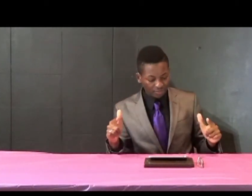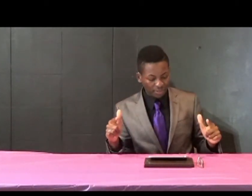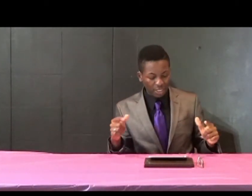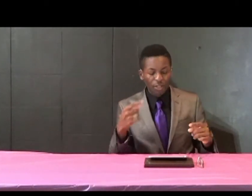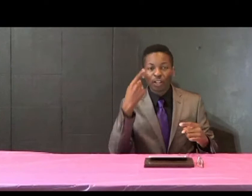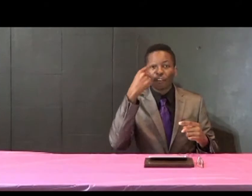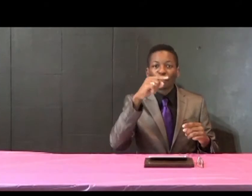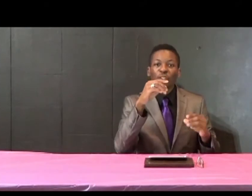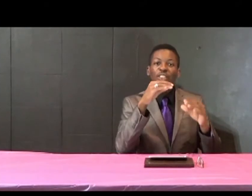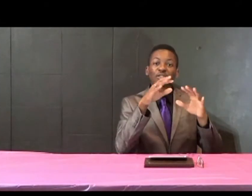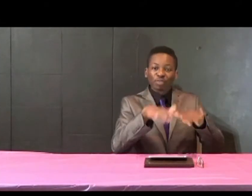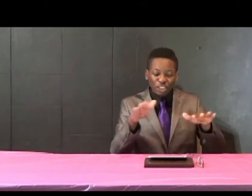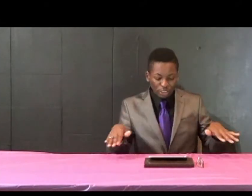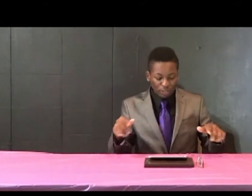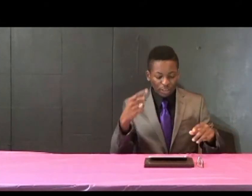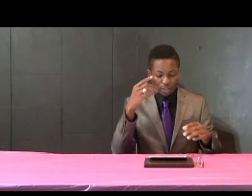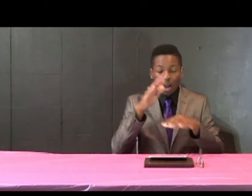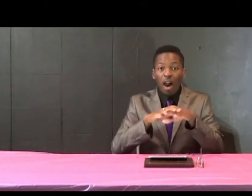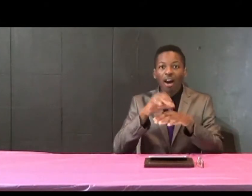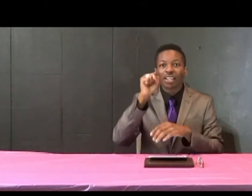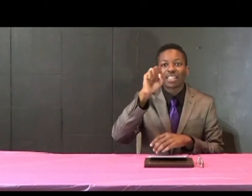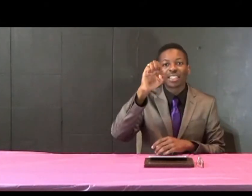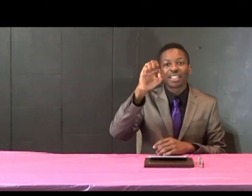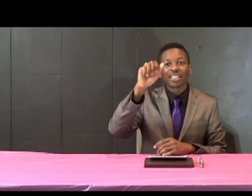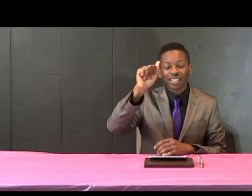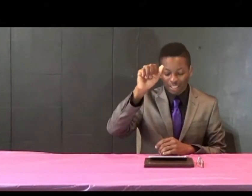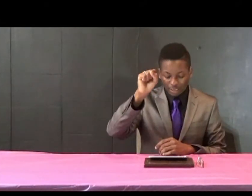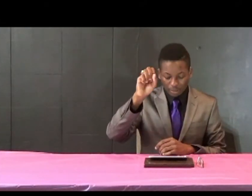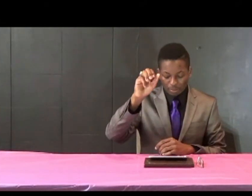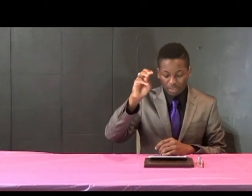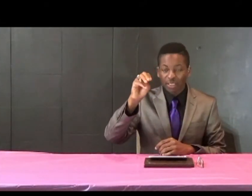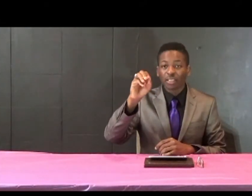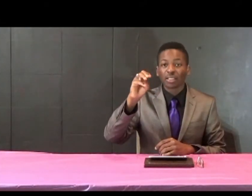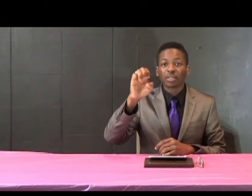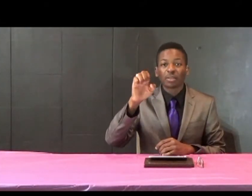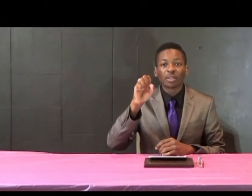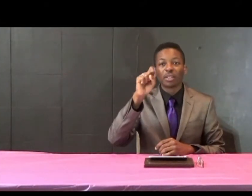sign language on the show to all the different children that were on Sesame Street.